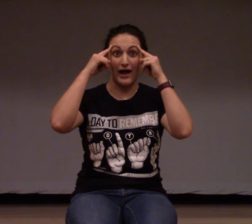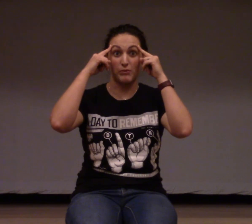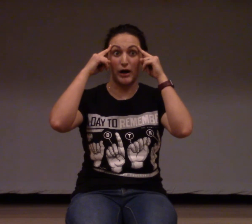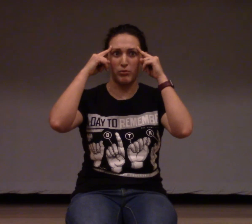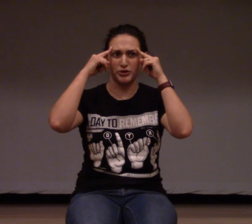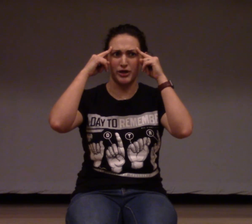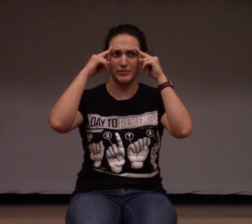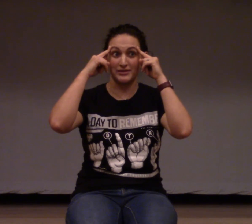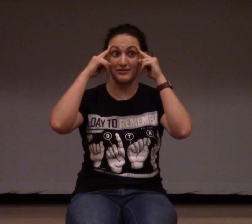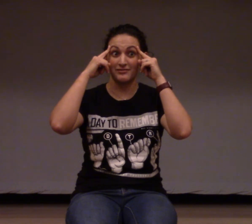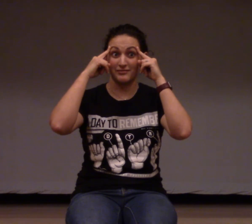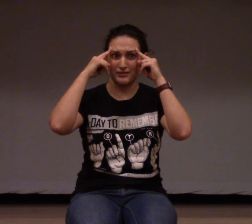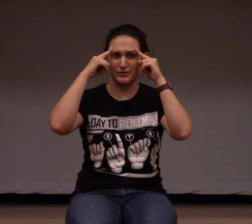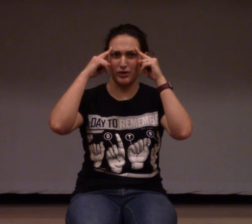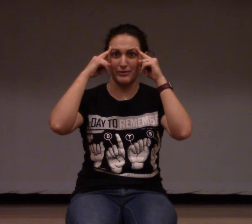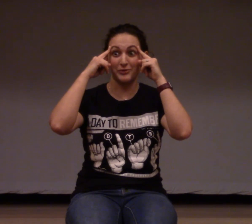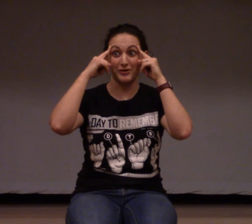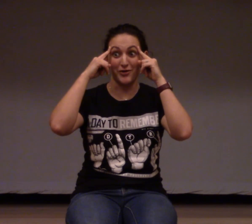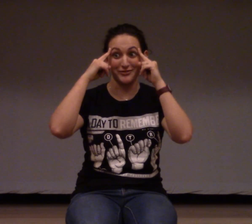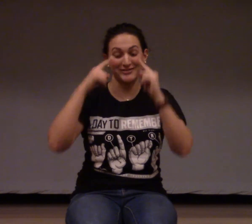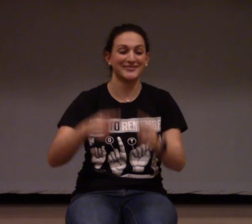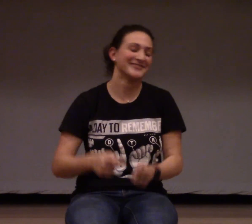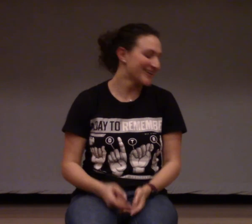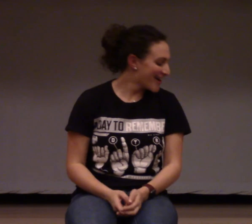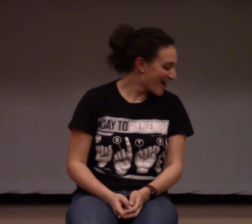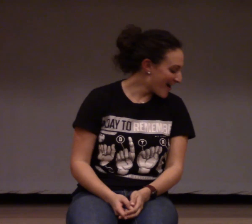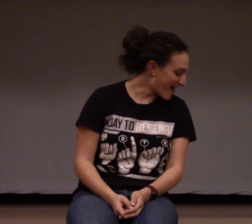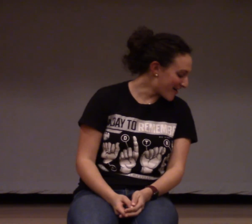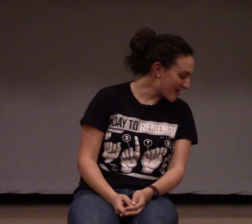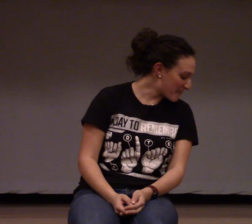eyebrow push-ups. I'm going to be doing those.